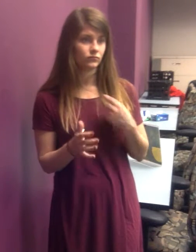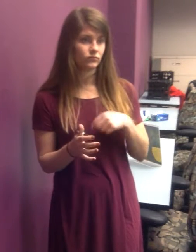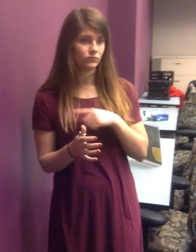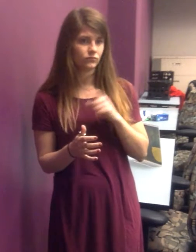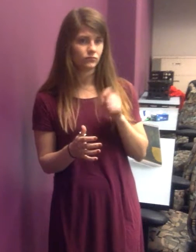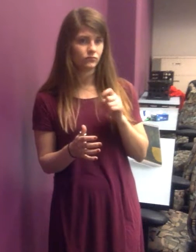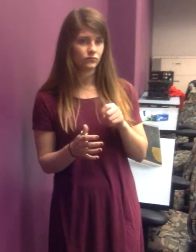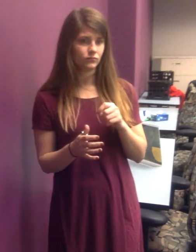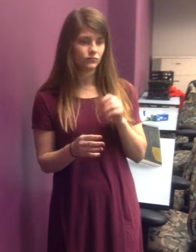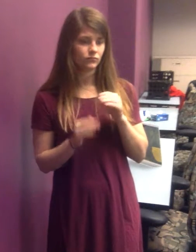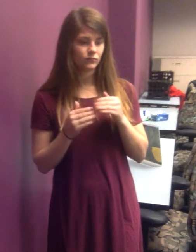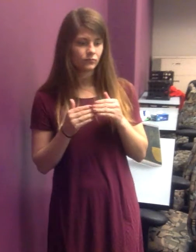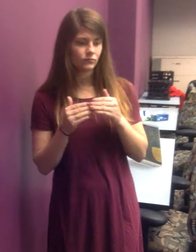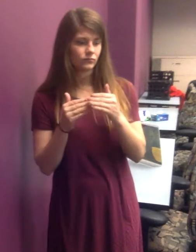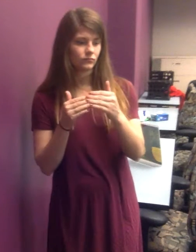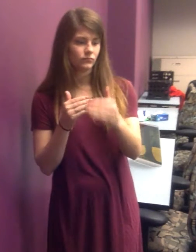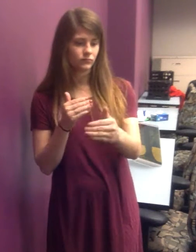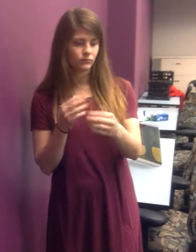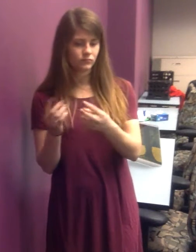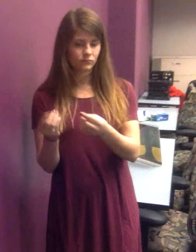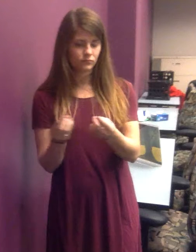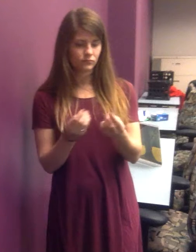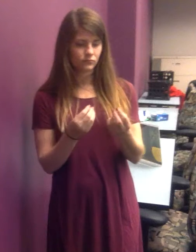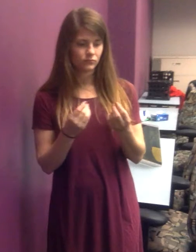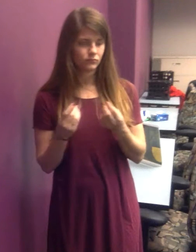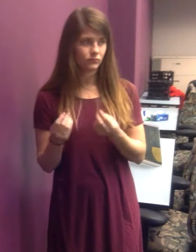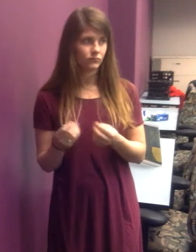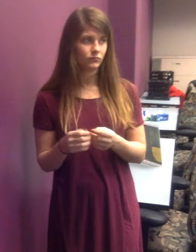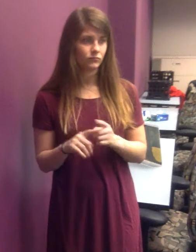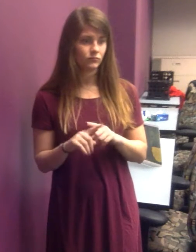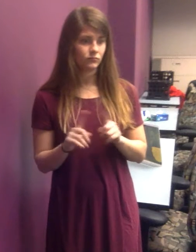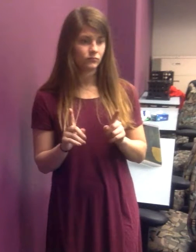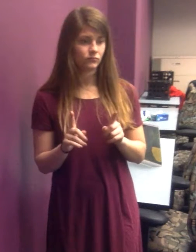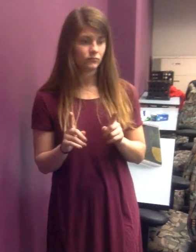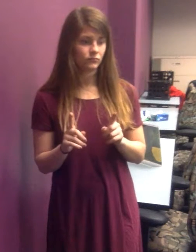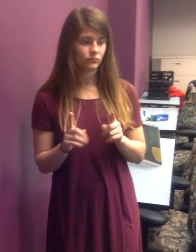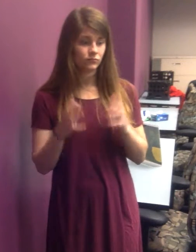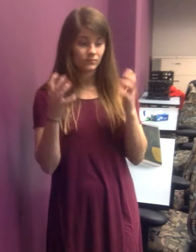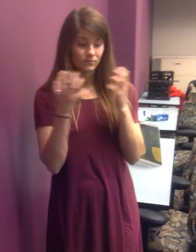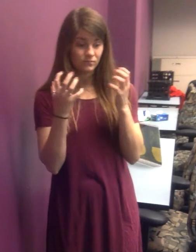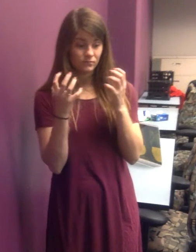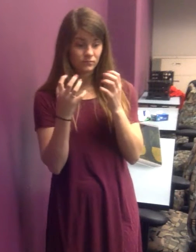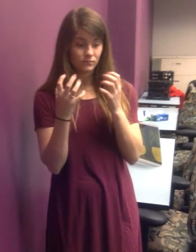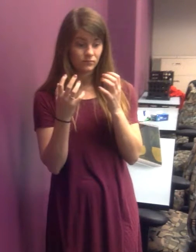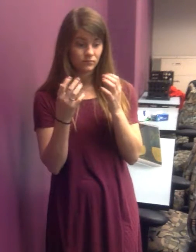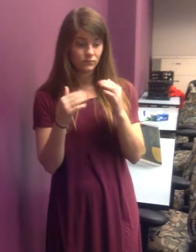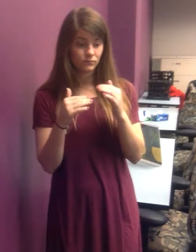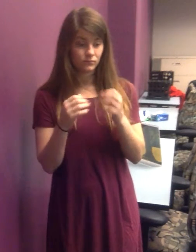up, people began to retreat. They spent huge sums of money in a campaign of